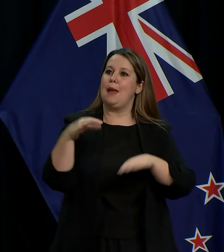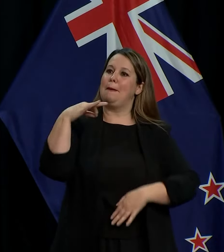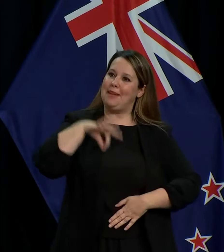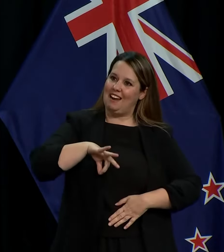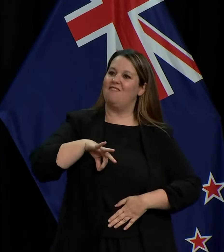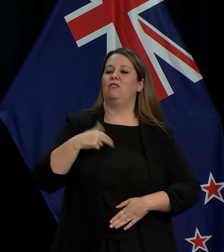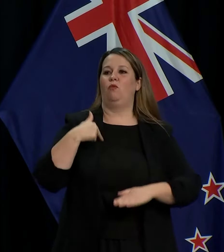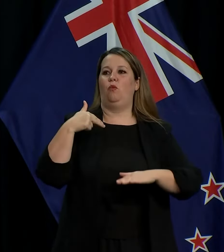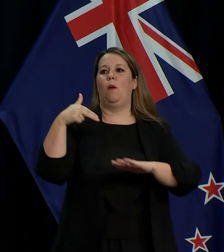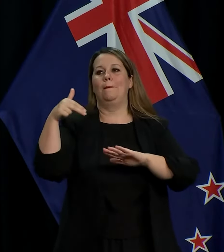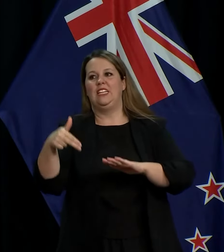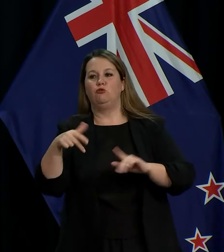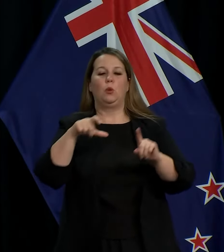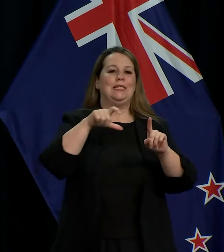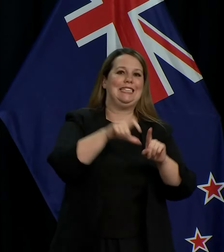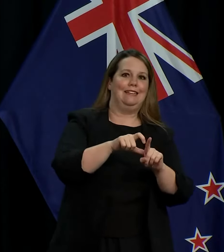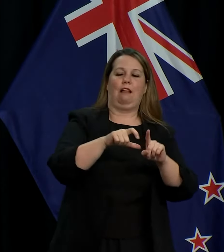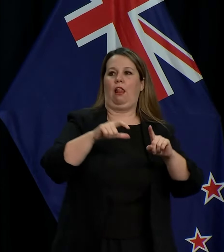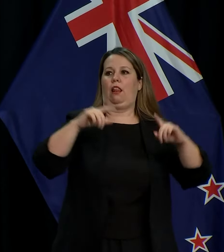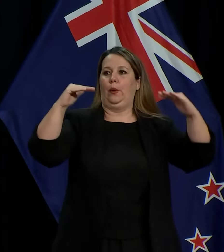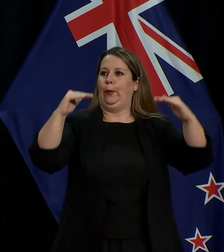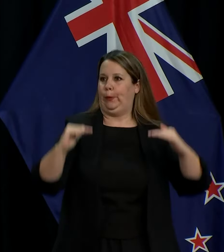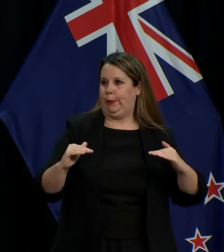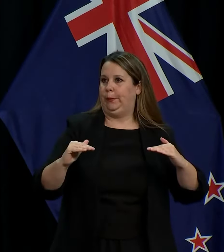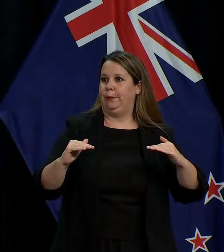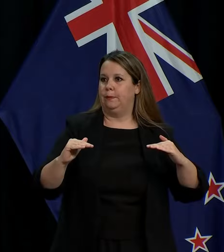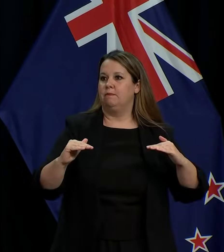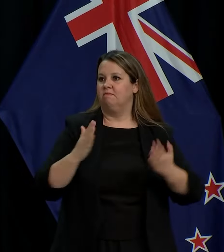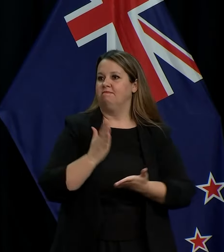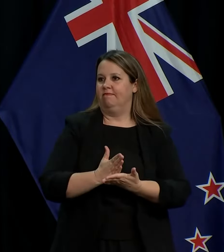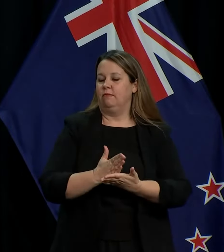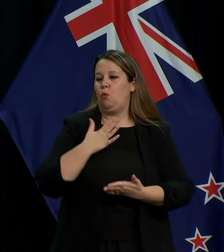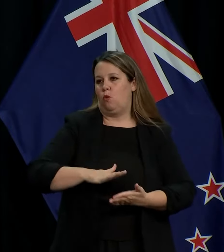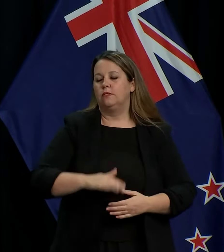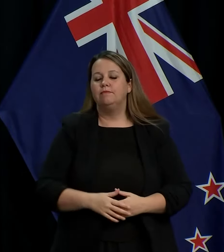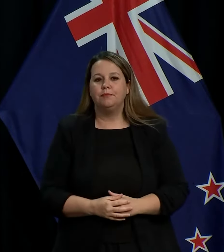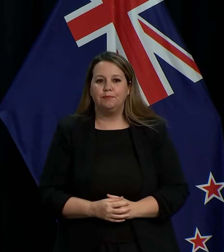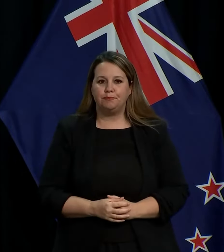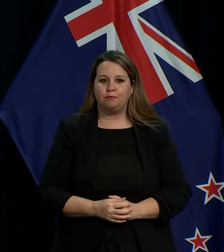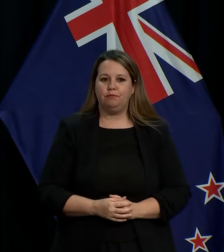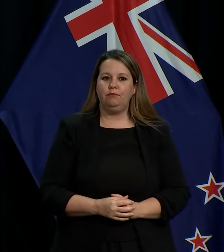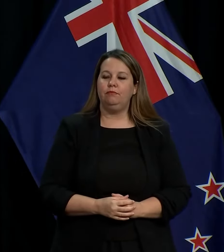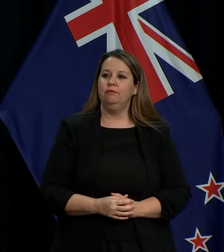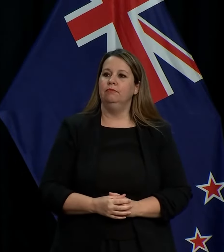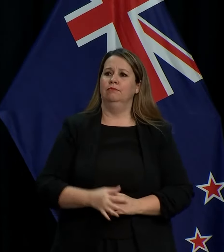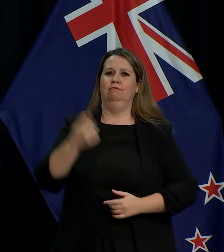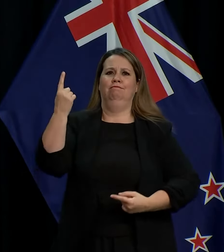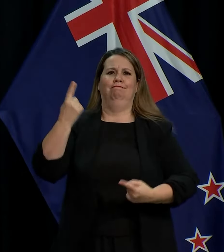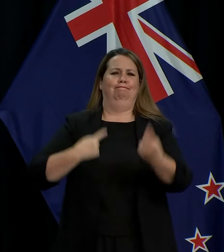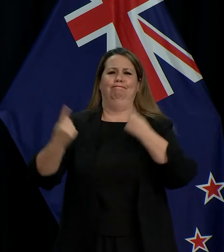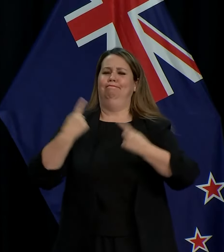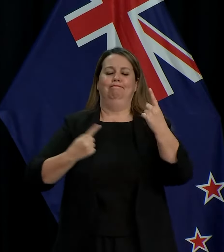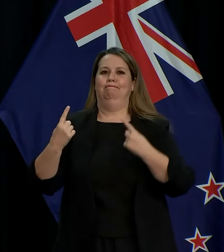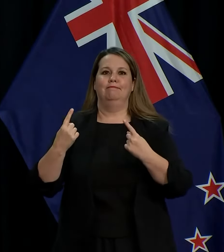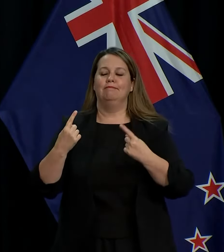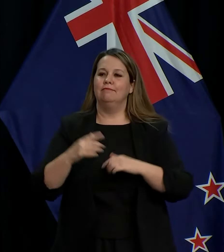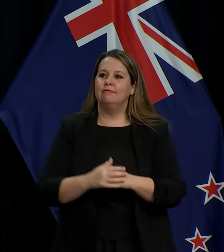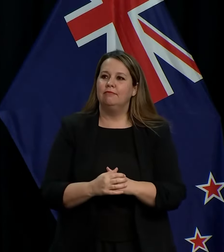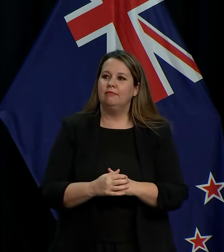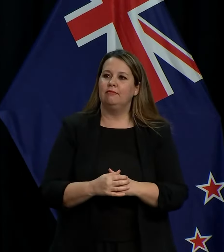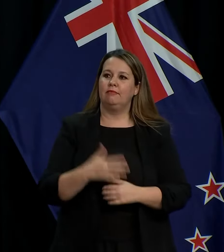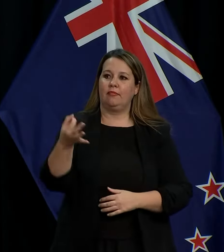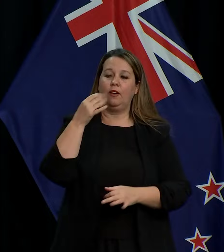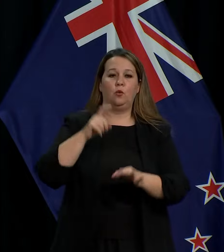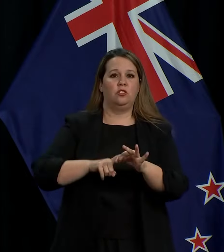or relief, for want of a better word, at the pump as a result. Yeah, Thomas. Were you surprised by the scope of